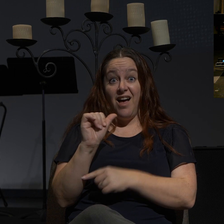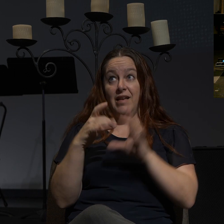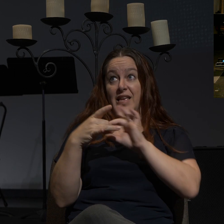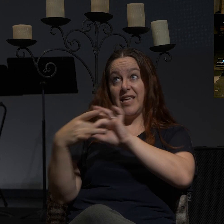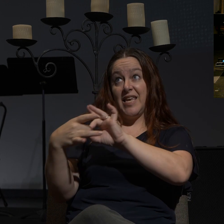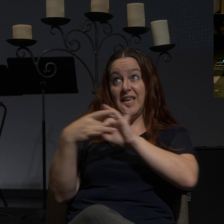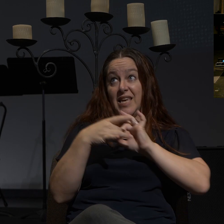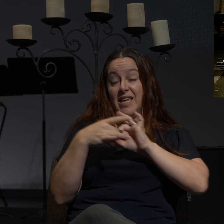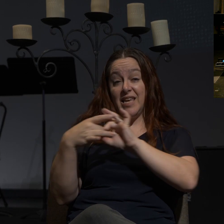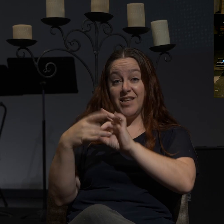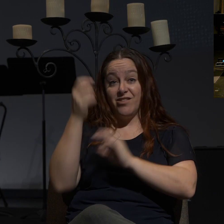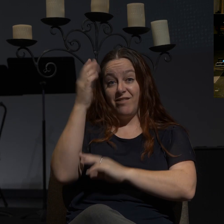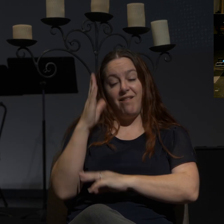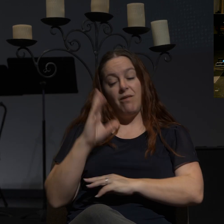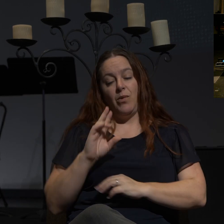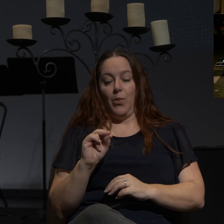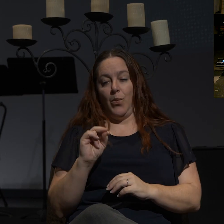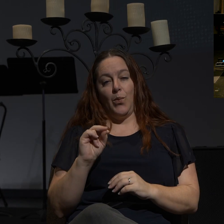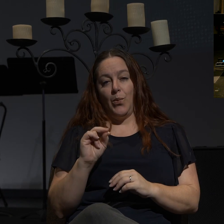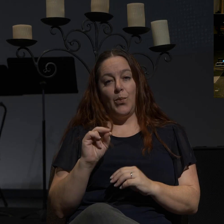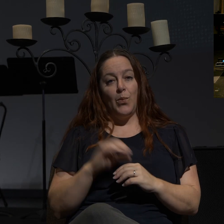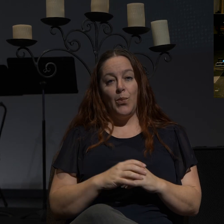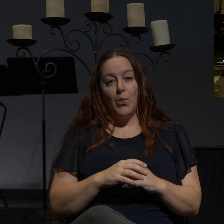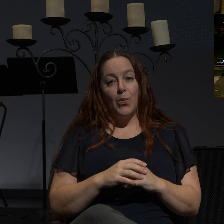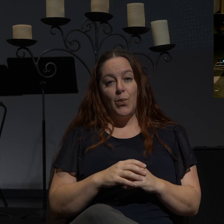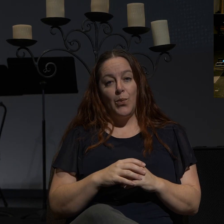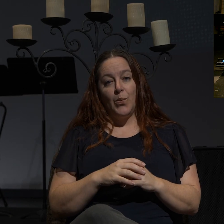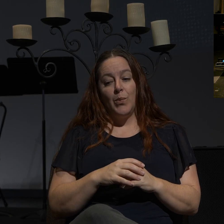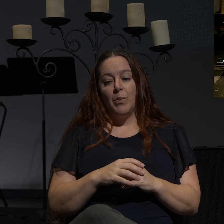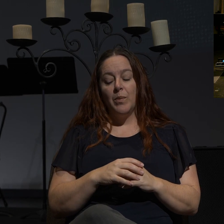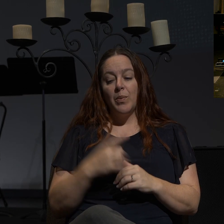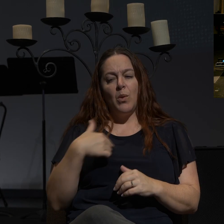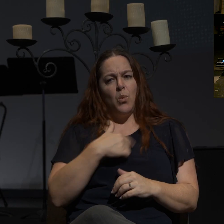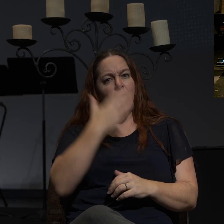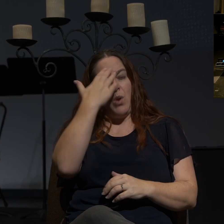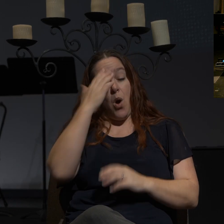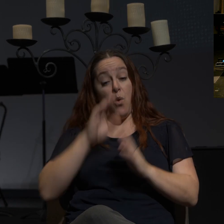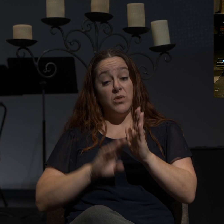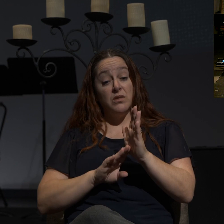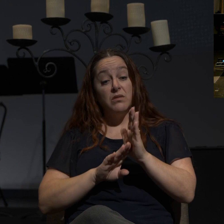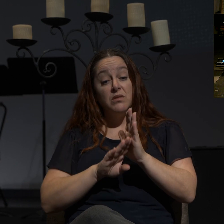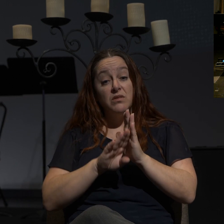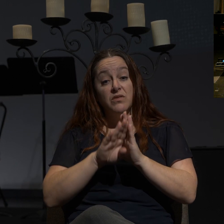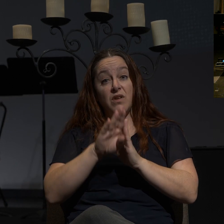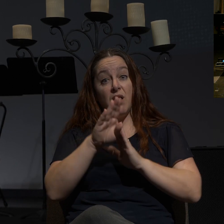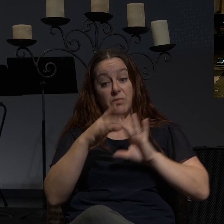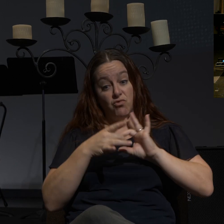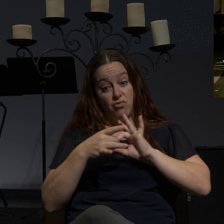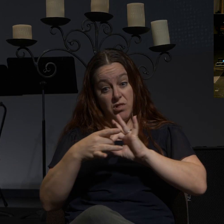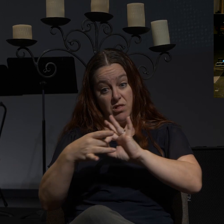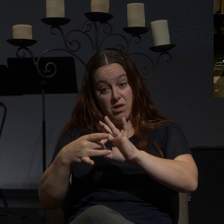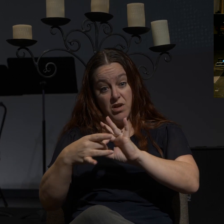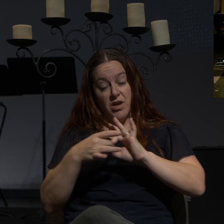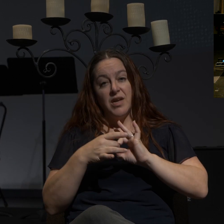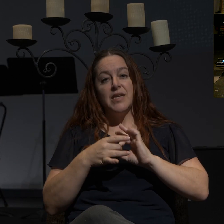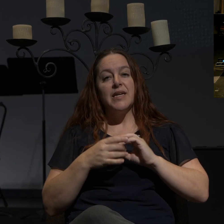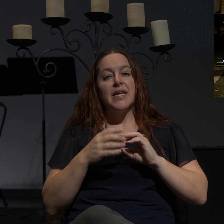yada-ing God. Because we all know that developing a relationship, that's